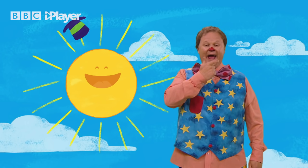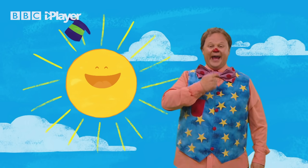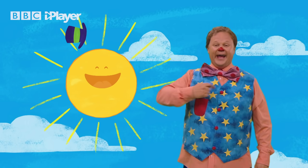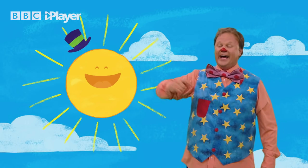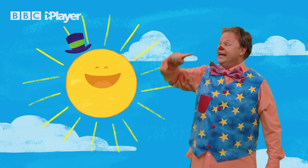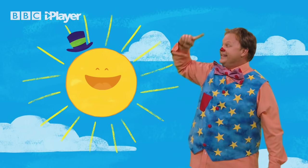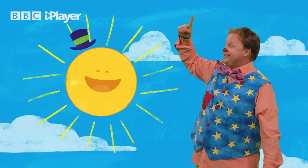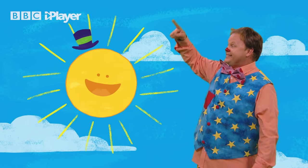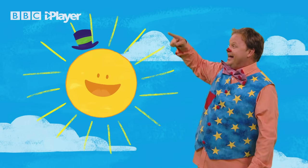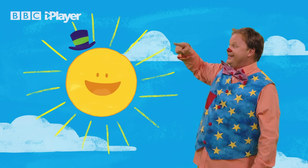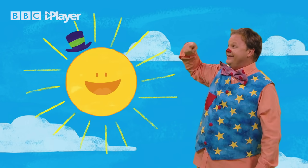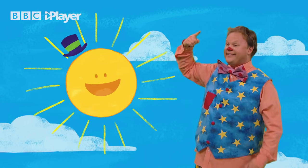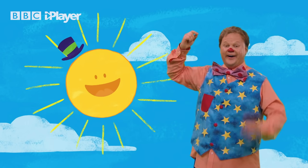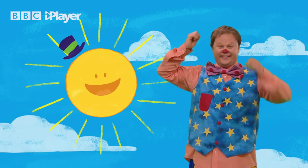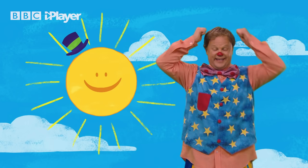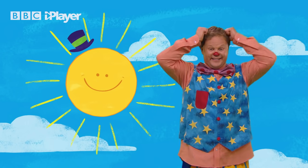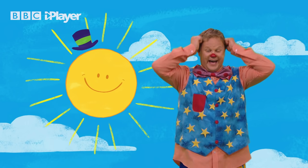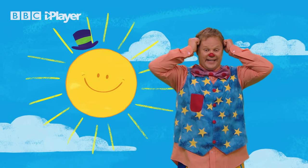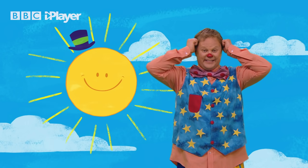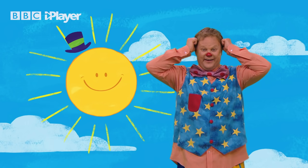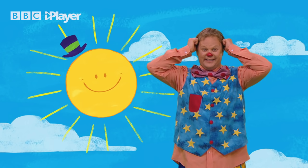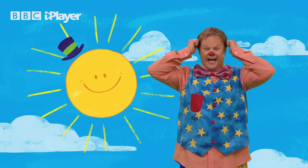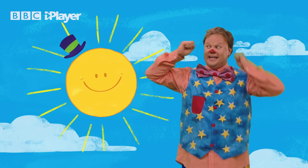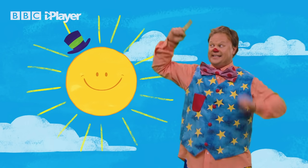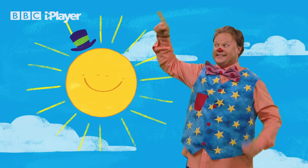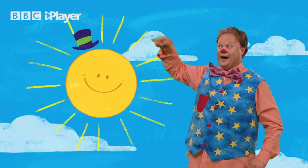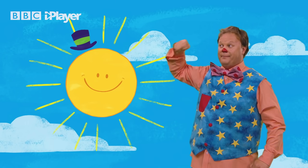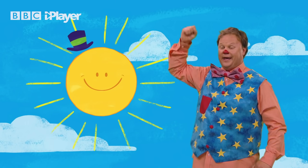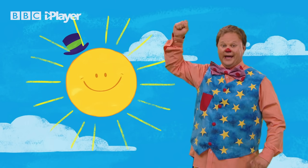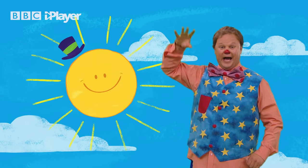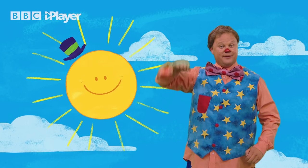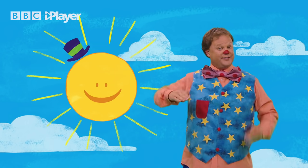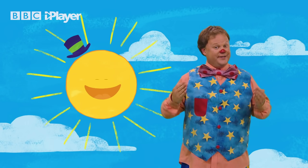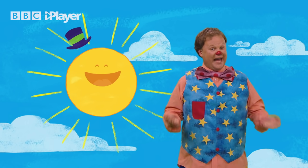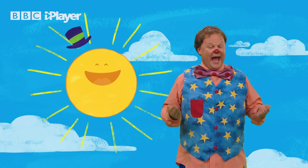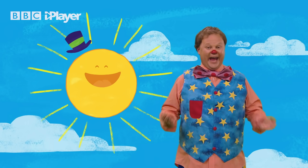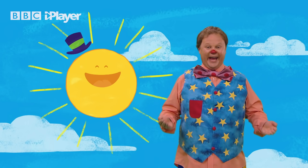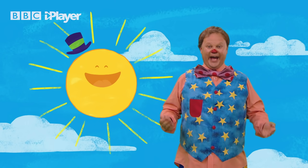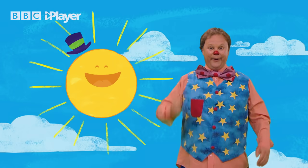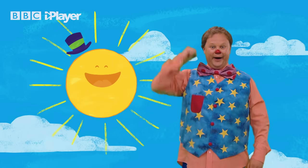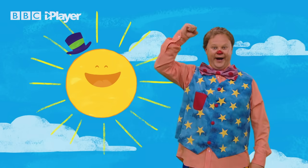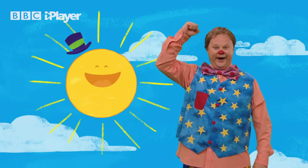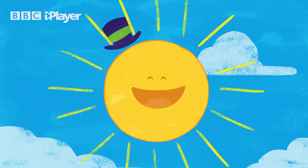hooray! The sun has got his hat on and he's coming out today. Woohoo!